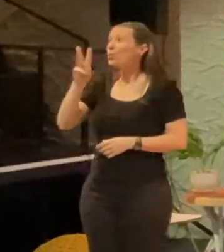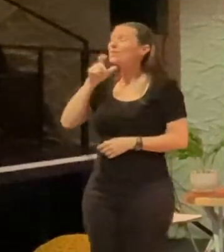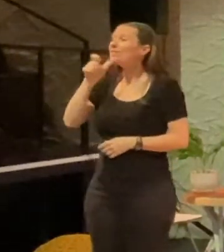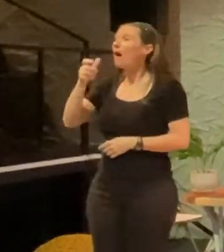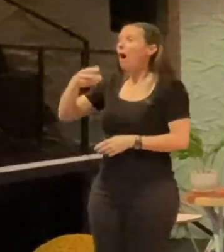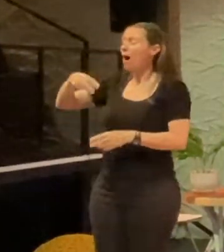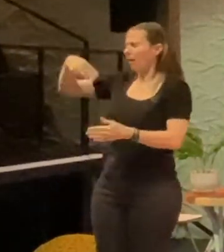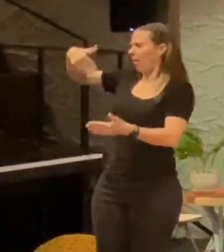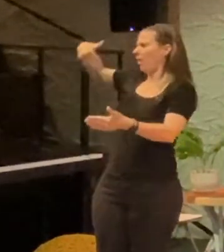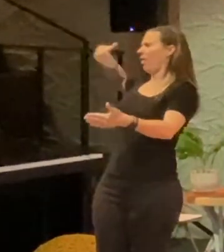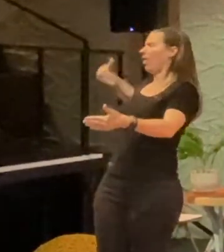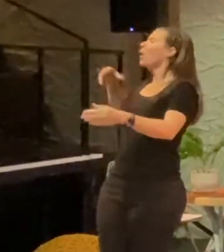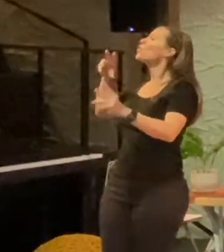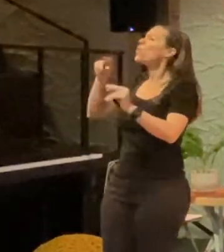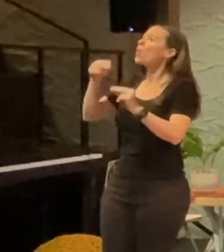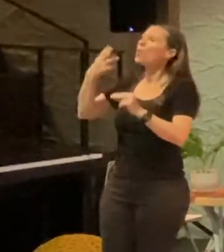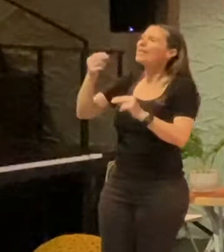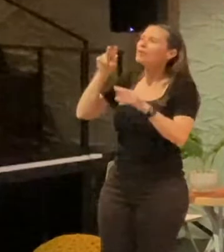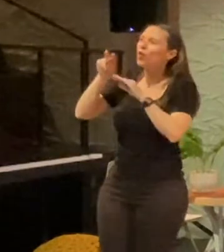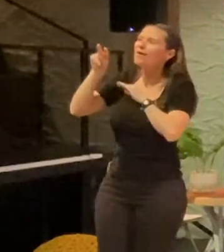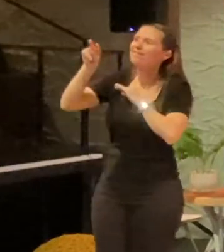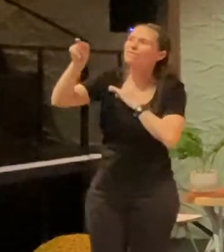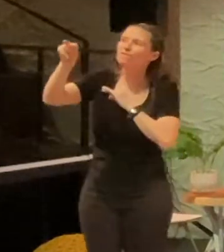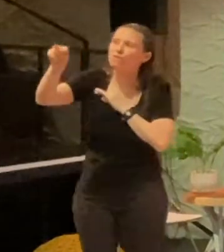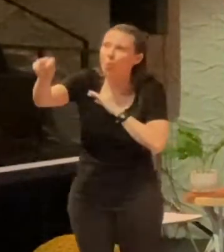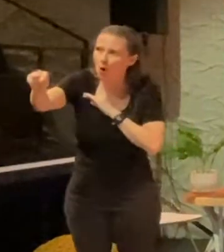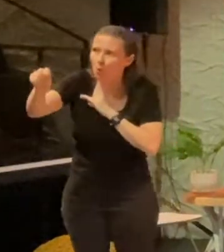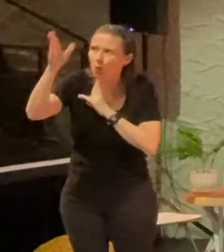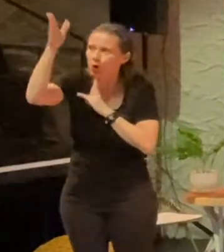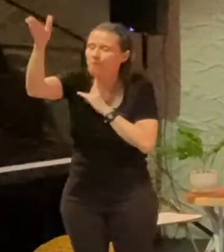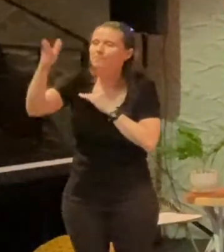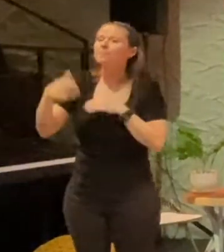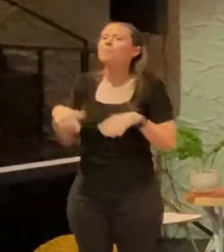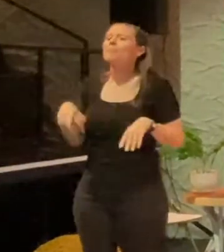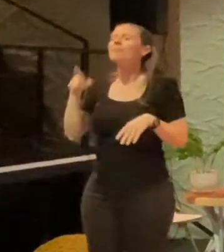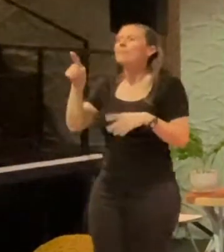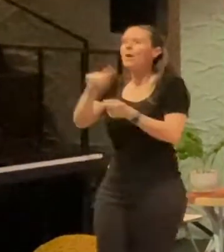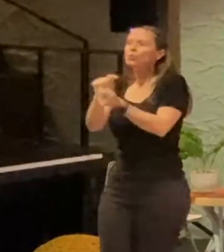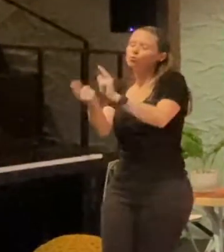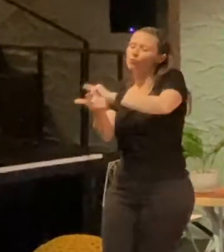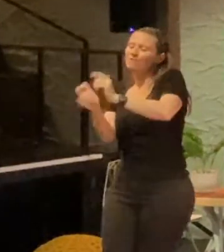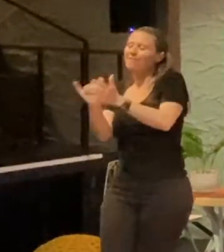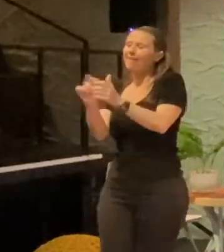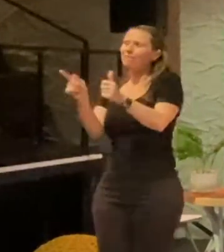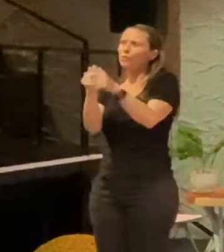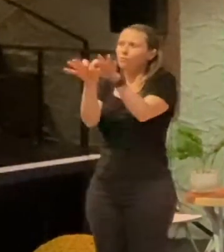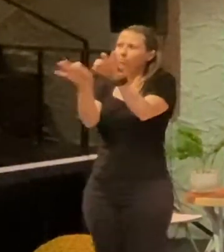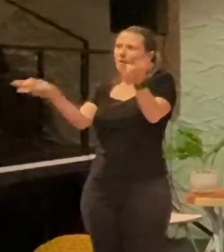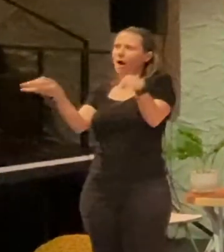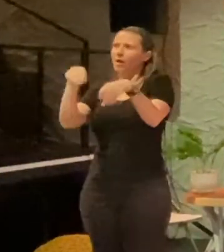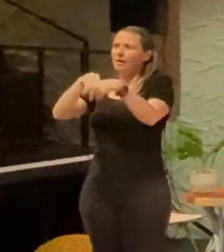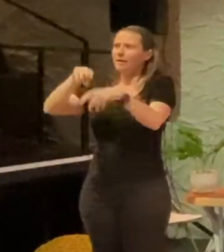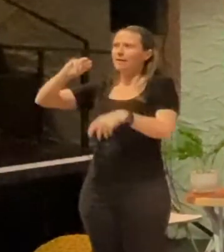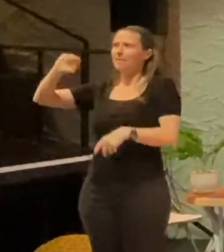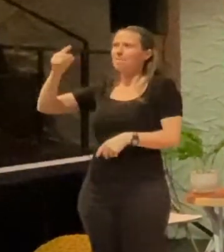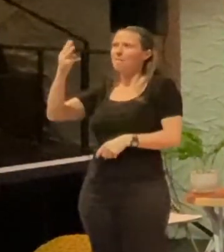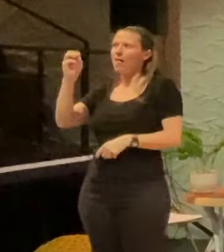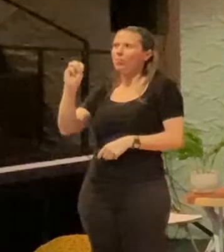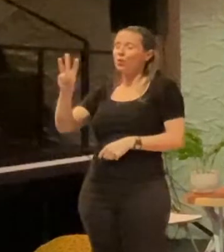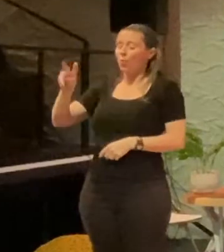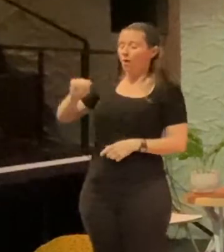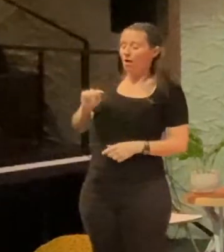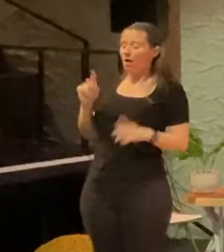new beginning. One set of scholars translated it this way. This is how they would have translated that first line of Matthew. The book of the